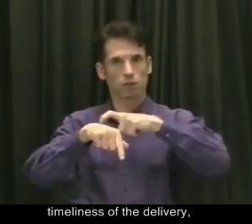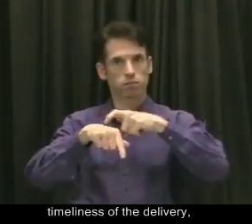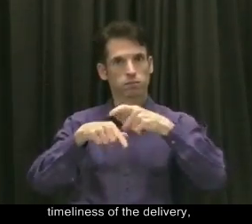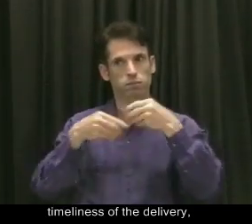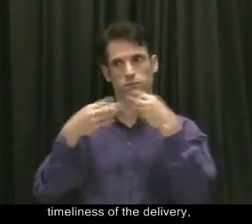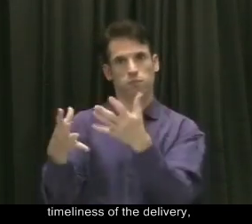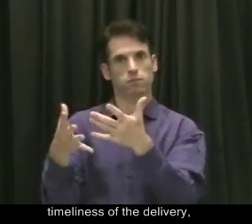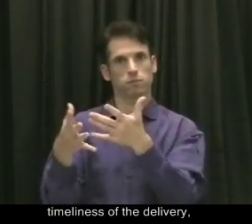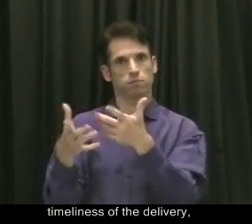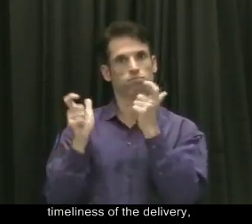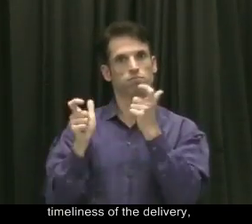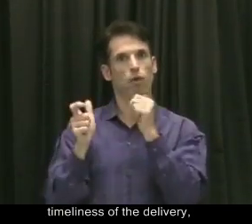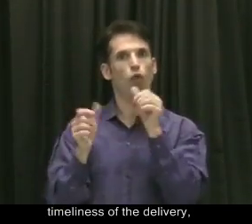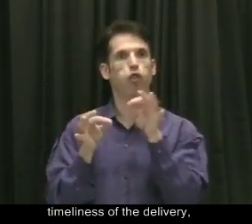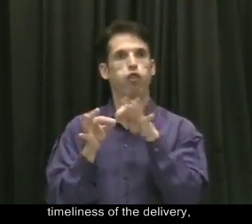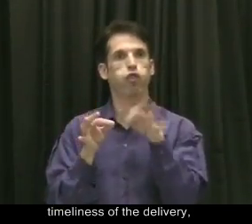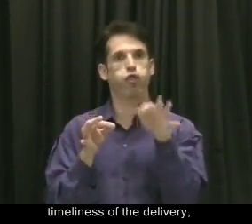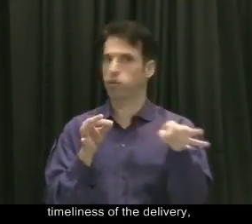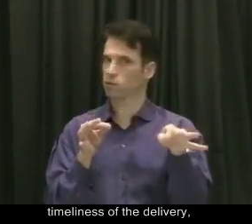Timeliness of delivery,